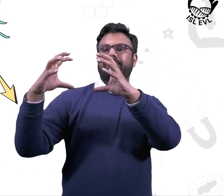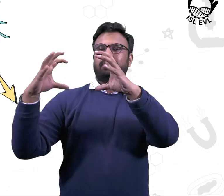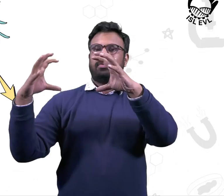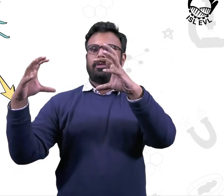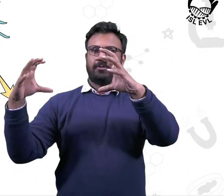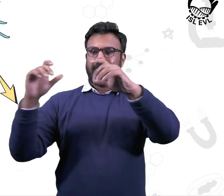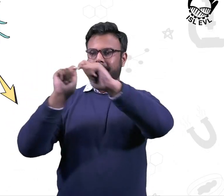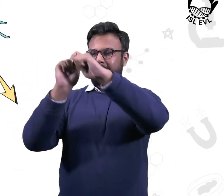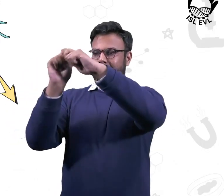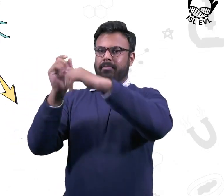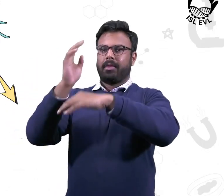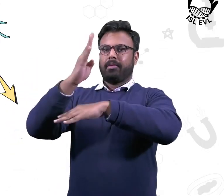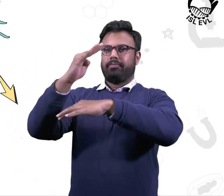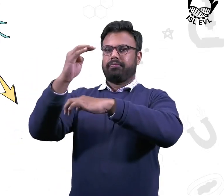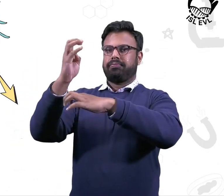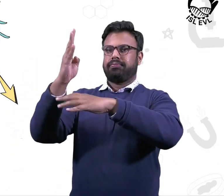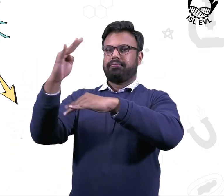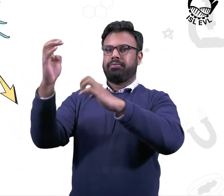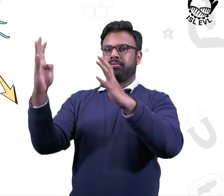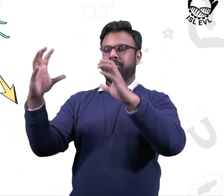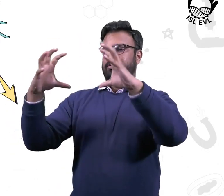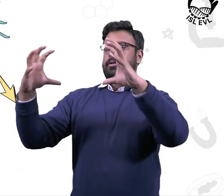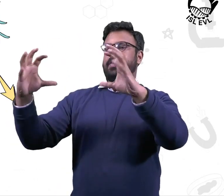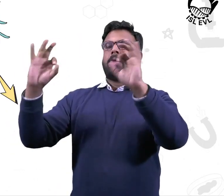that new material can be inserted.